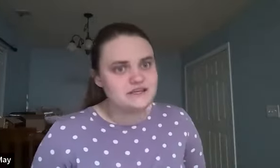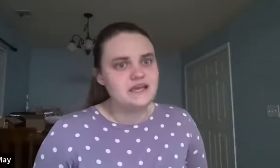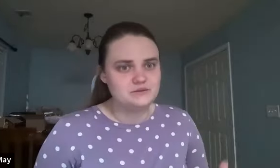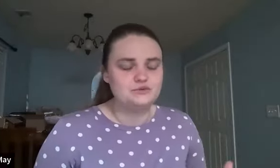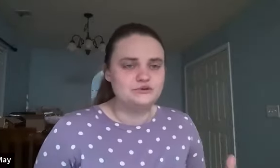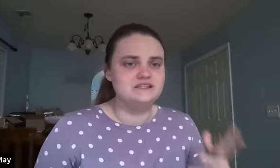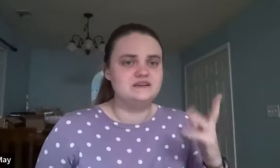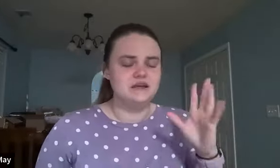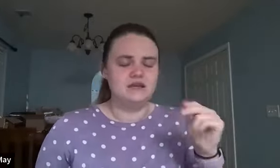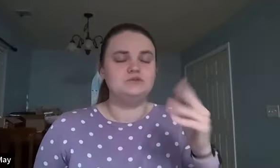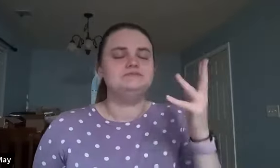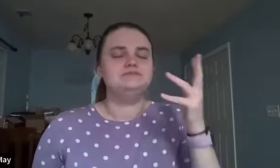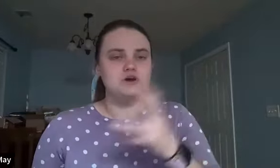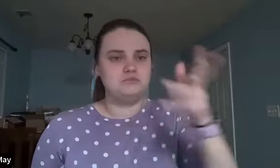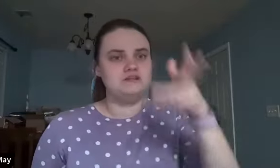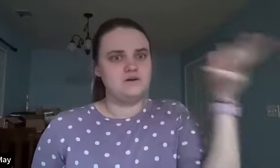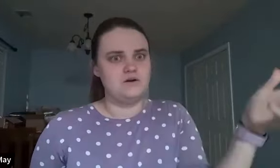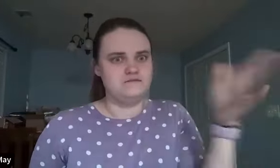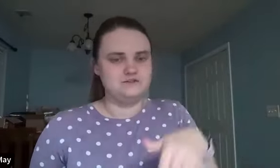unfortunately, dog breeds are fingerspell.